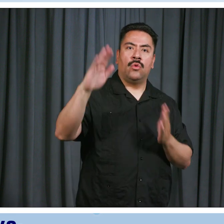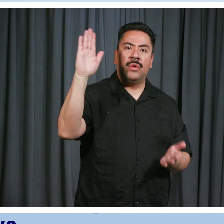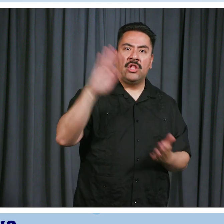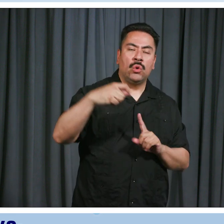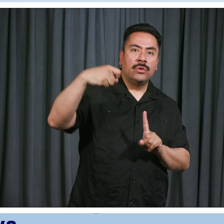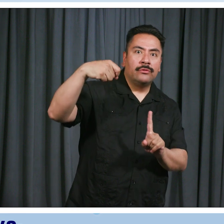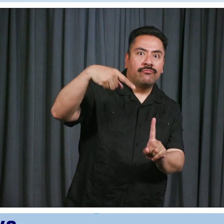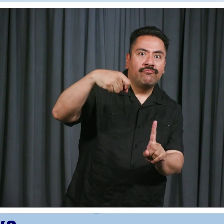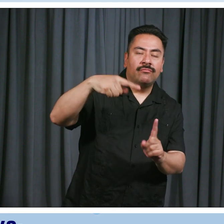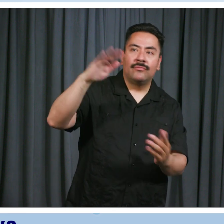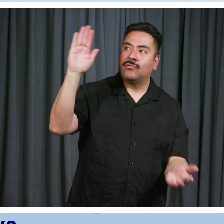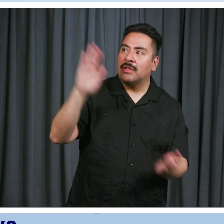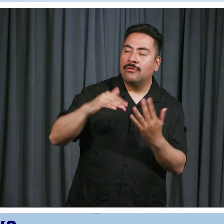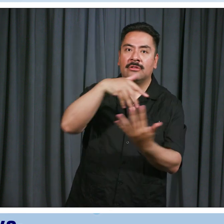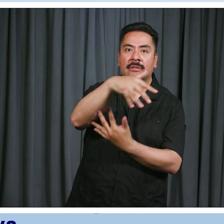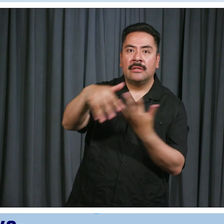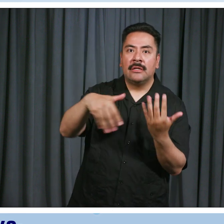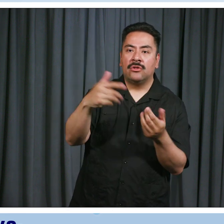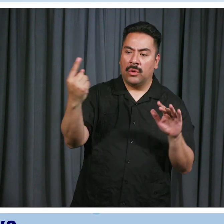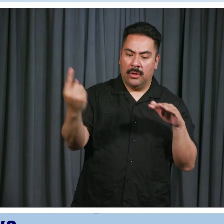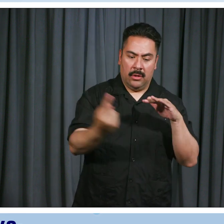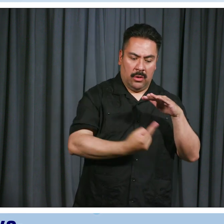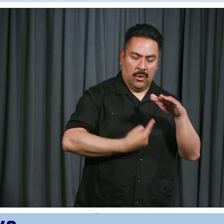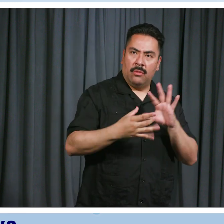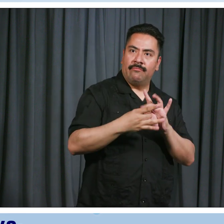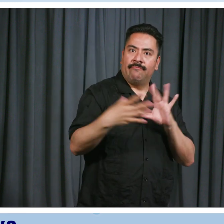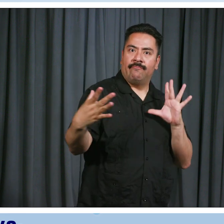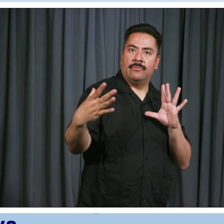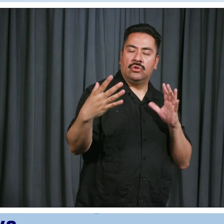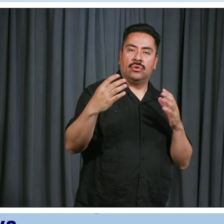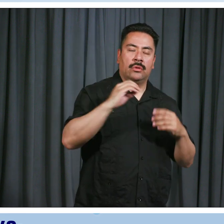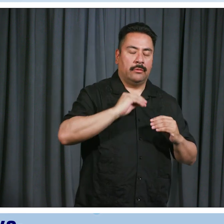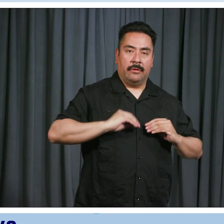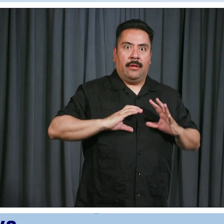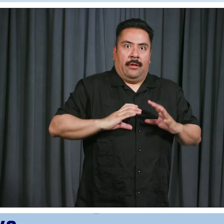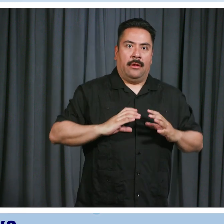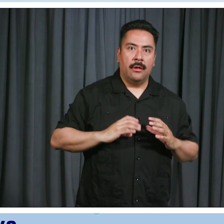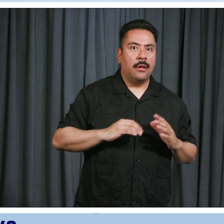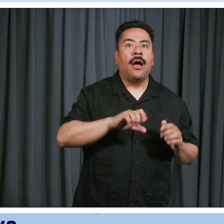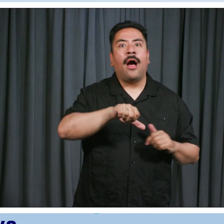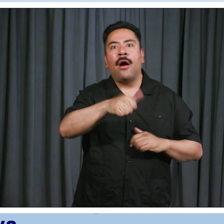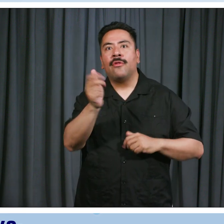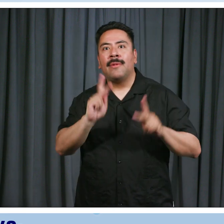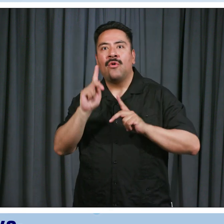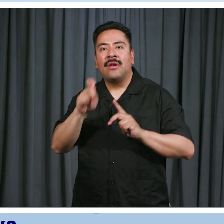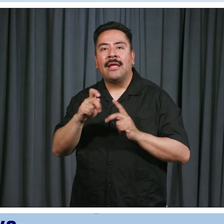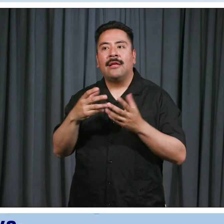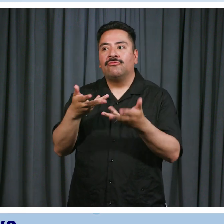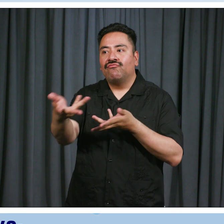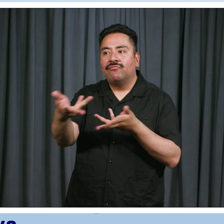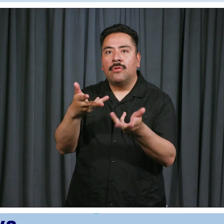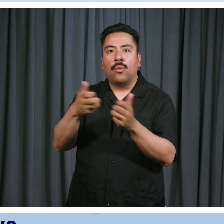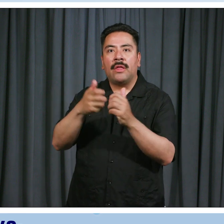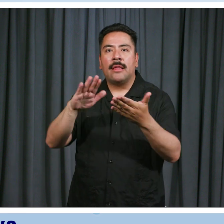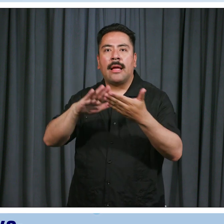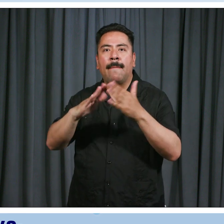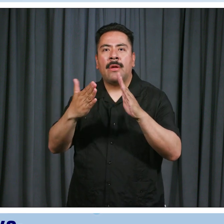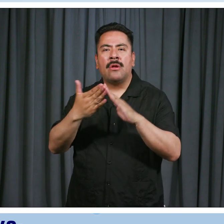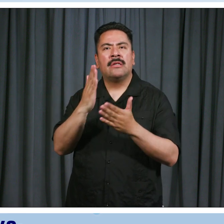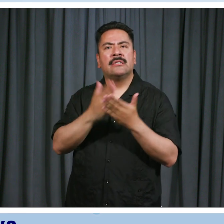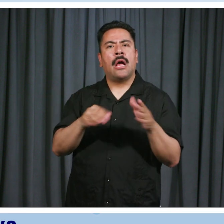reduce interaction with people to try to re-energize. And some other people really need to re-engage with community. But there's like kind of some